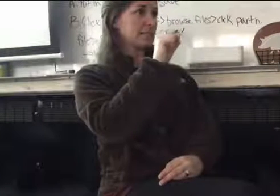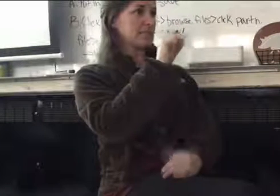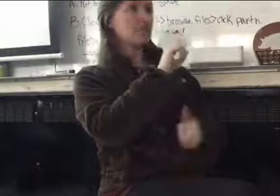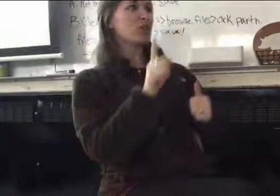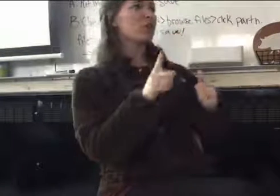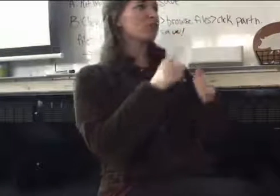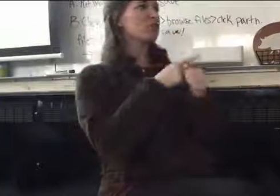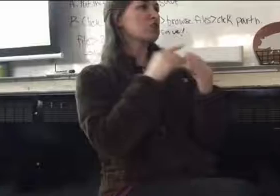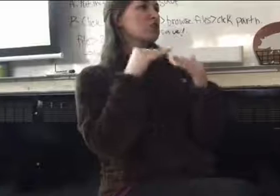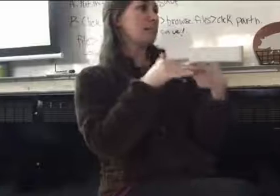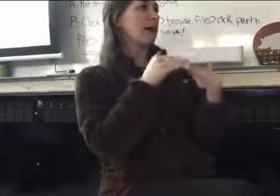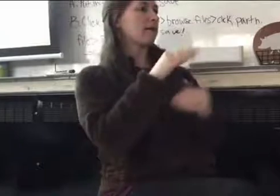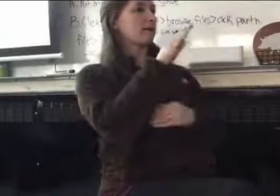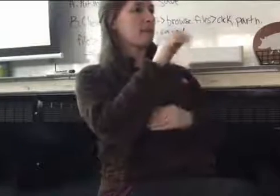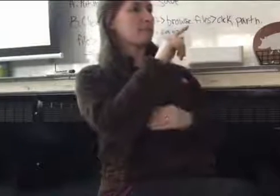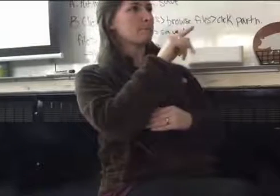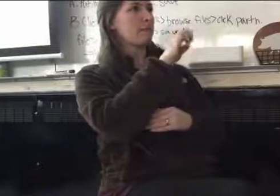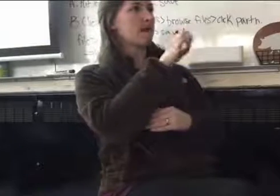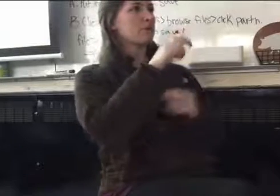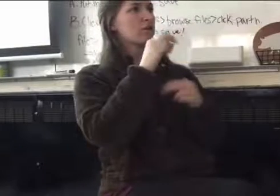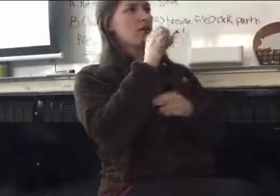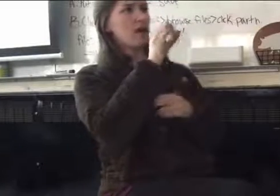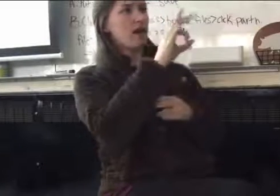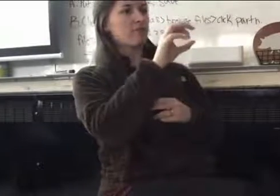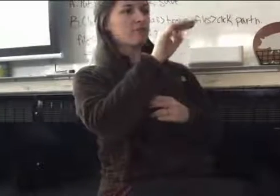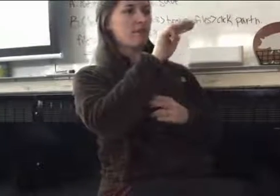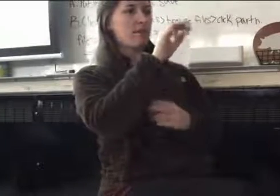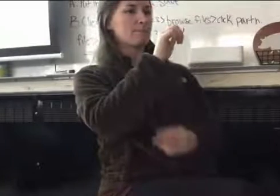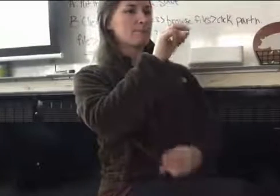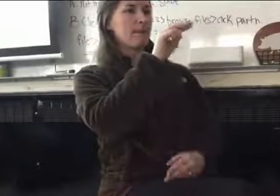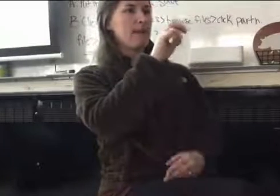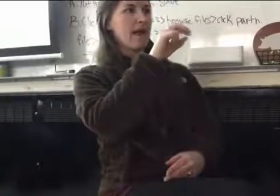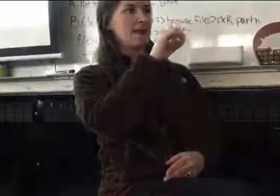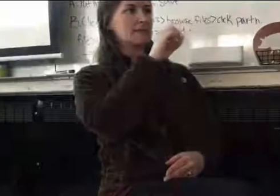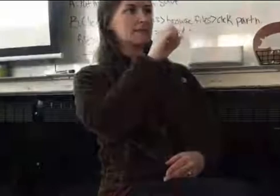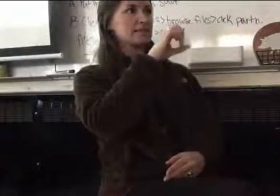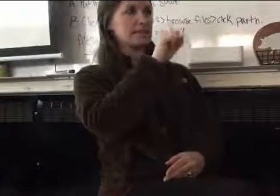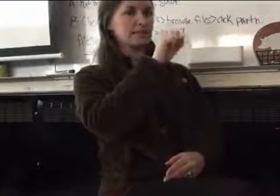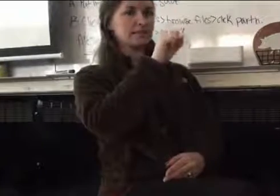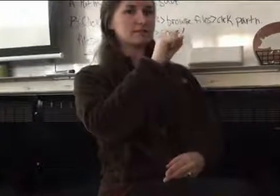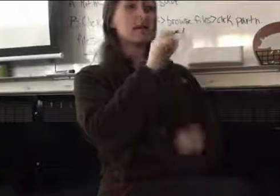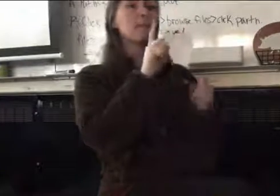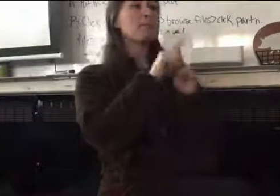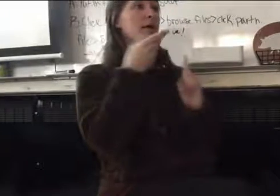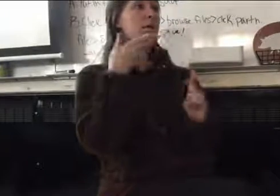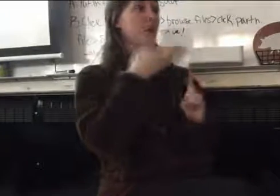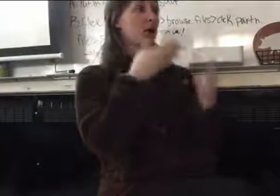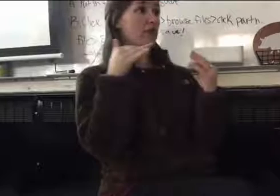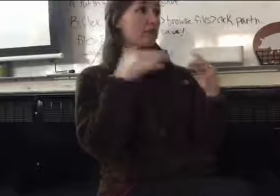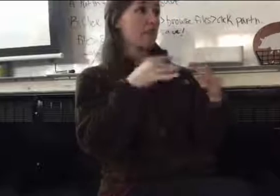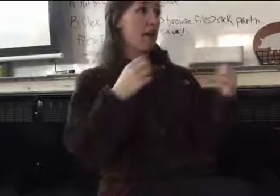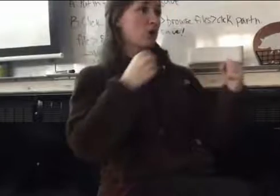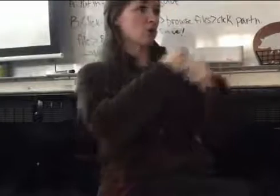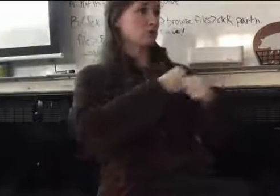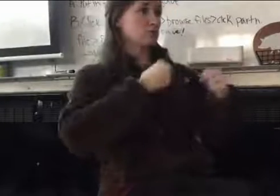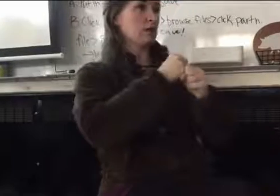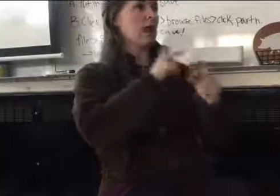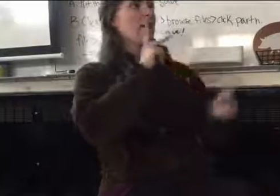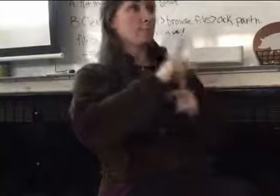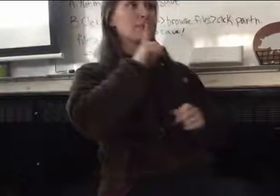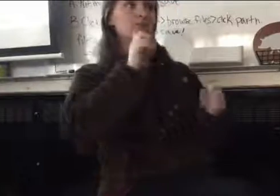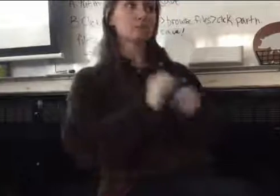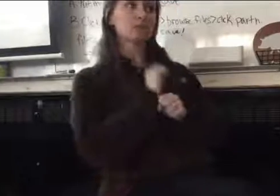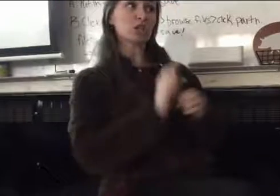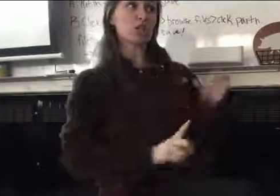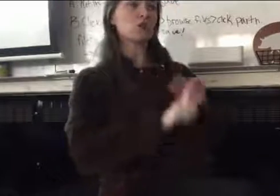Manassas because there's this creek called Manassas Creek. Now, at the Battle of Bull Run, though, people actually showed up in